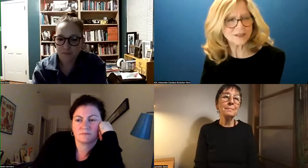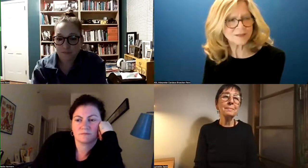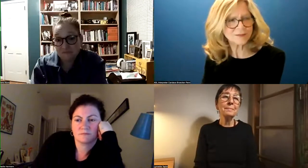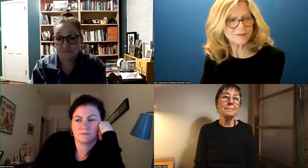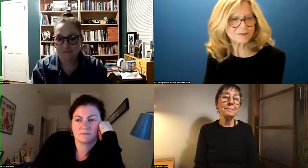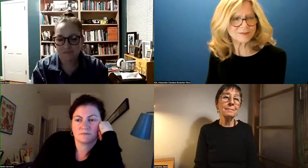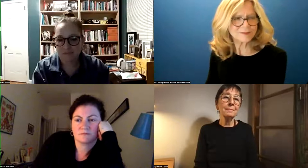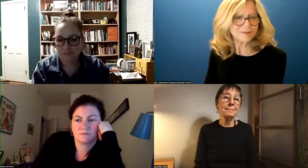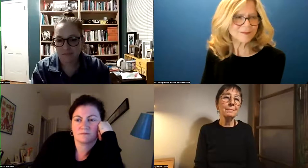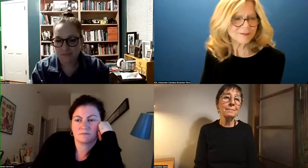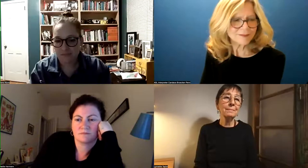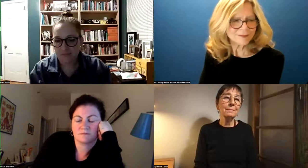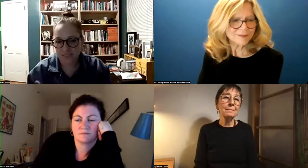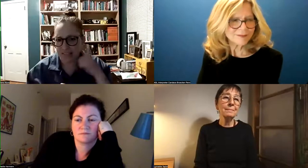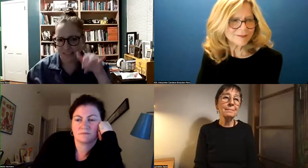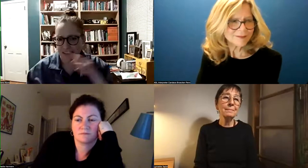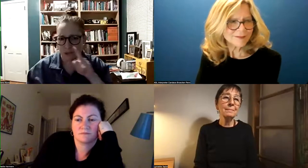doing.